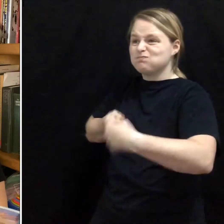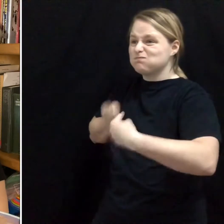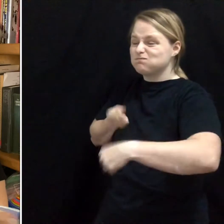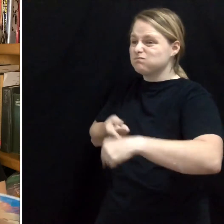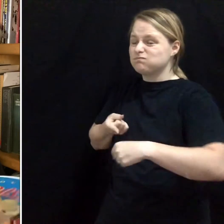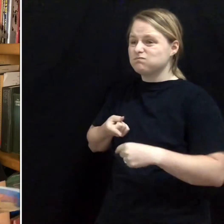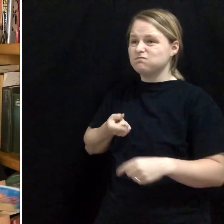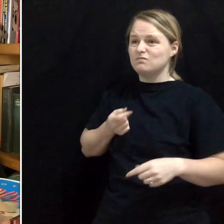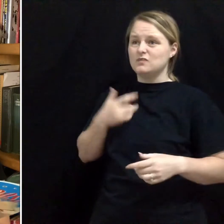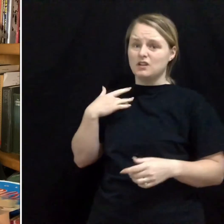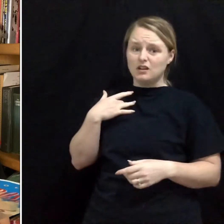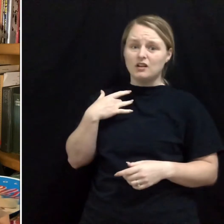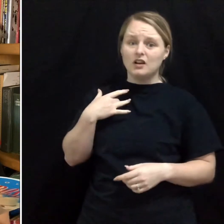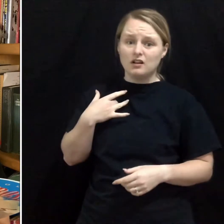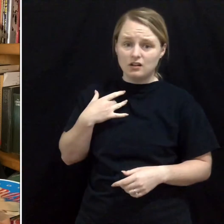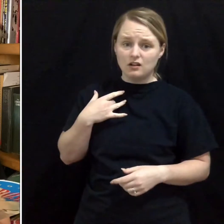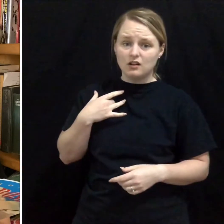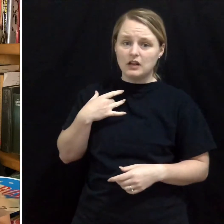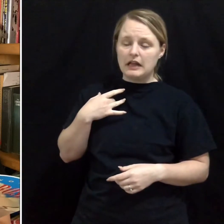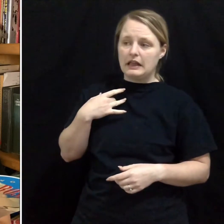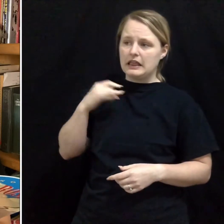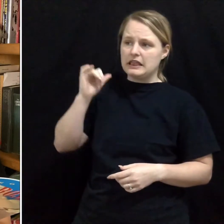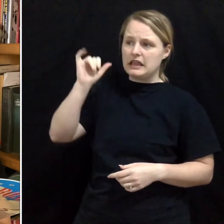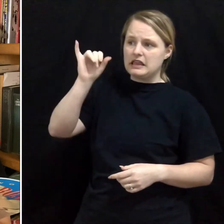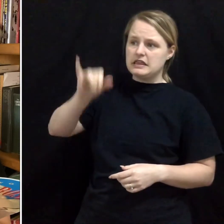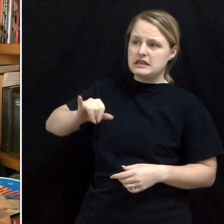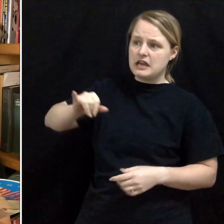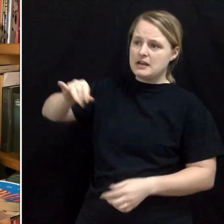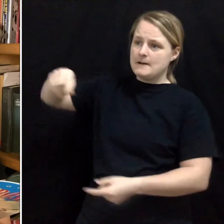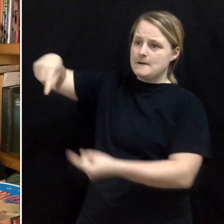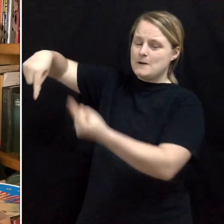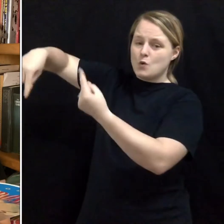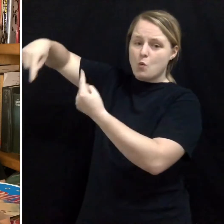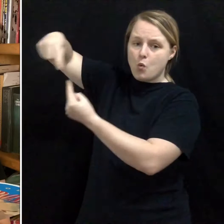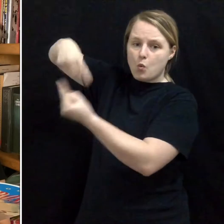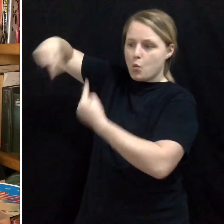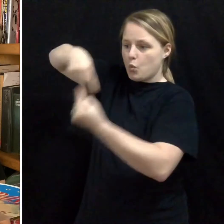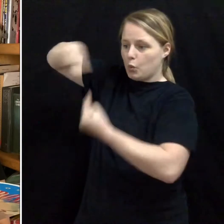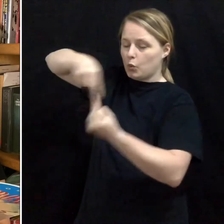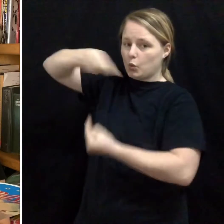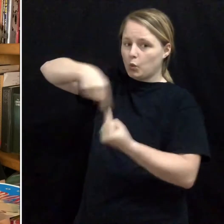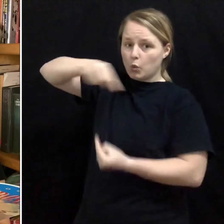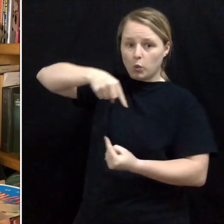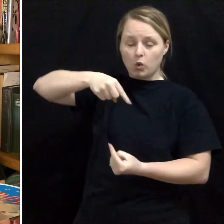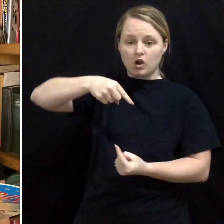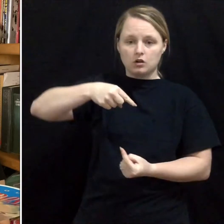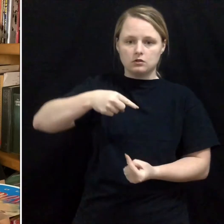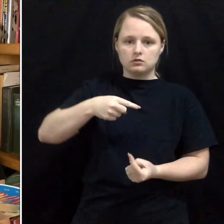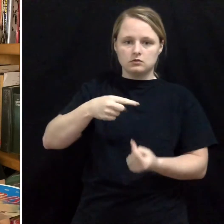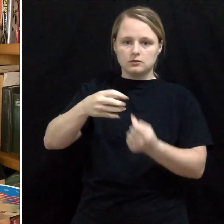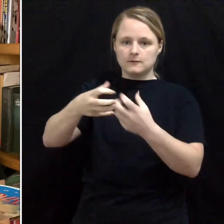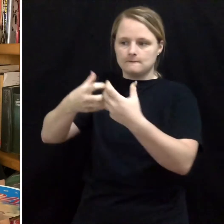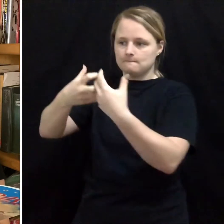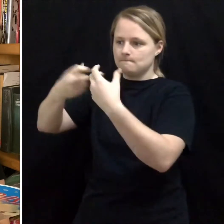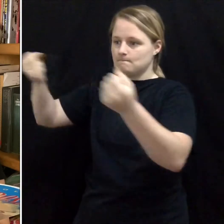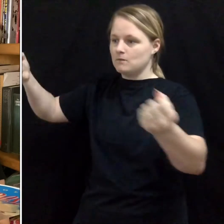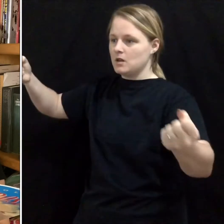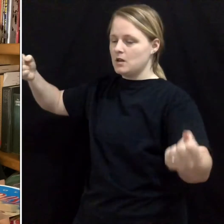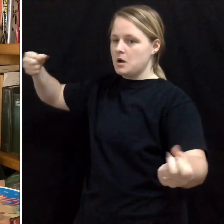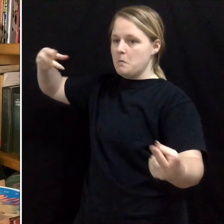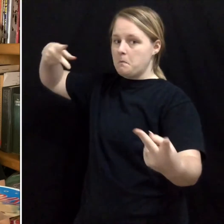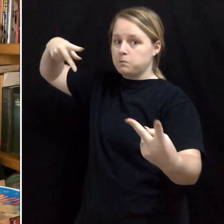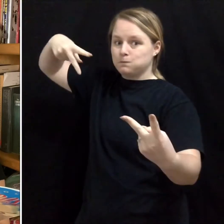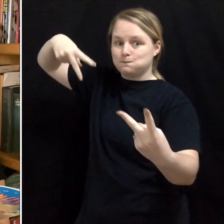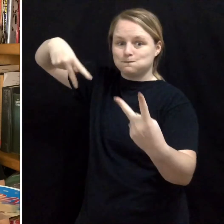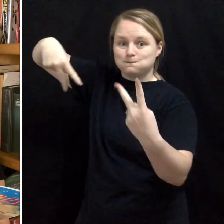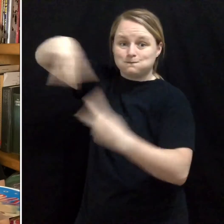elements, Rose felt weighted down. Then that churning column split. And now there